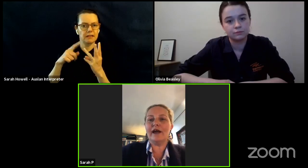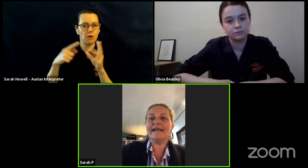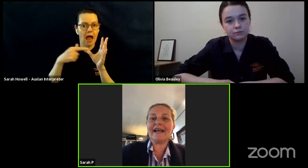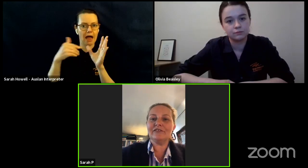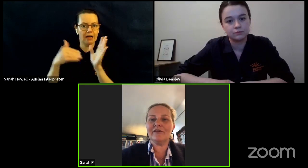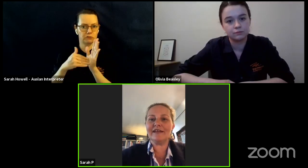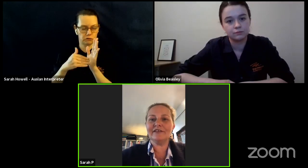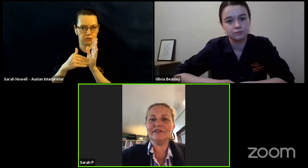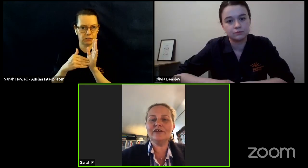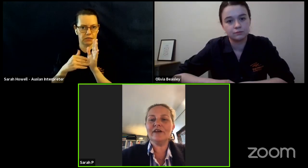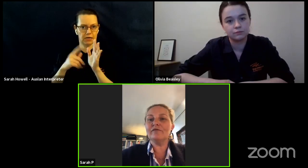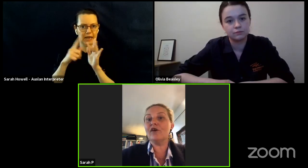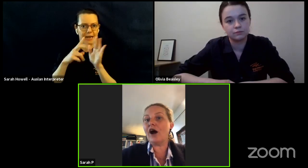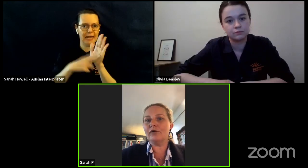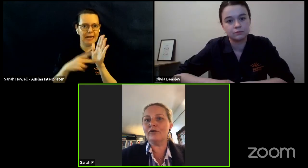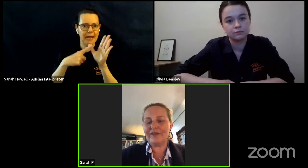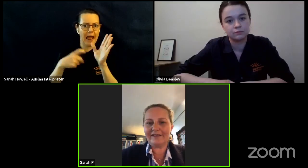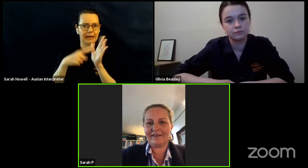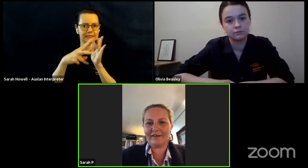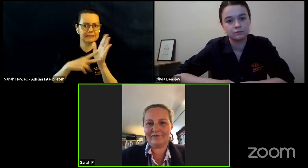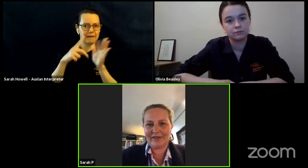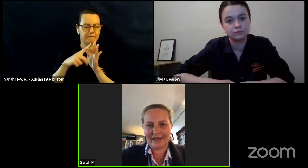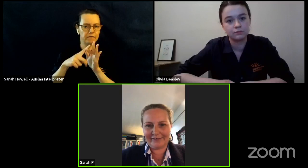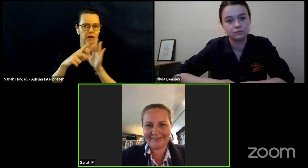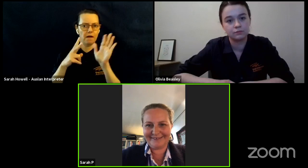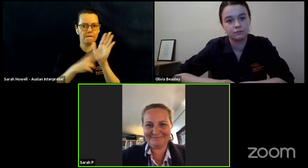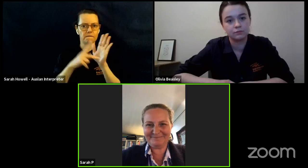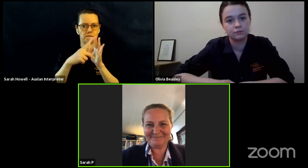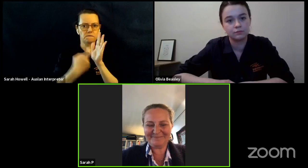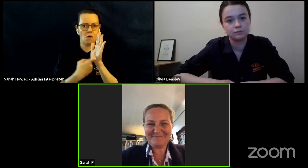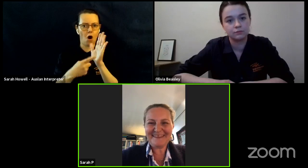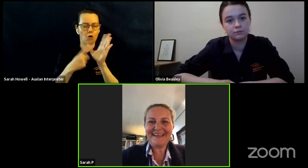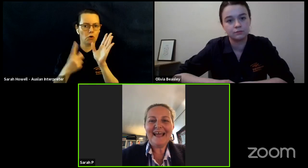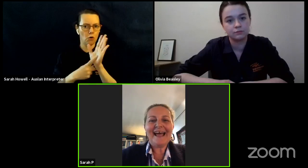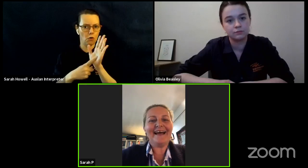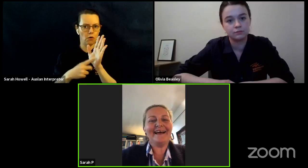a inactivated viral vector vaccine.